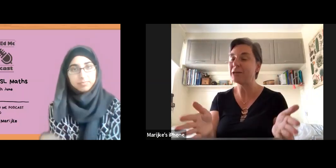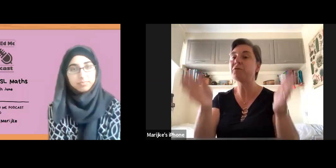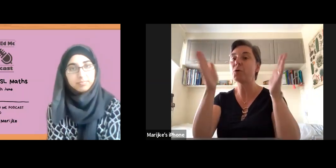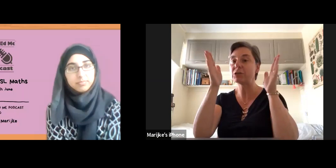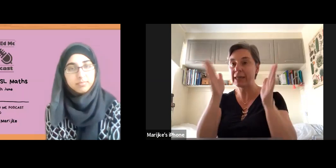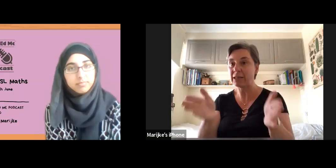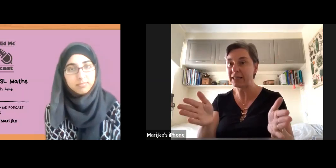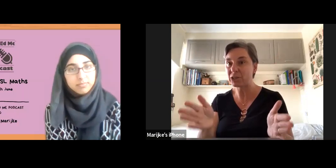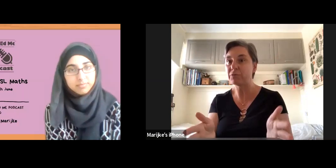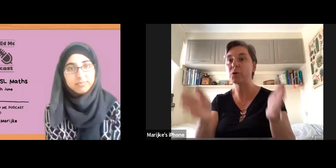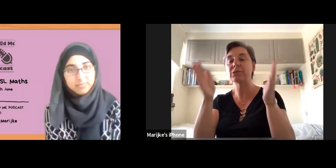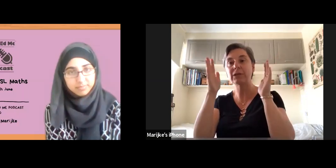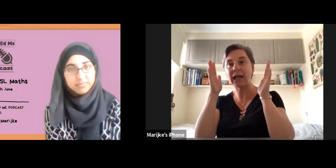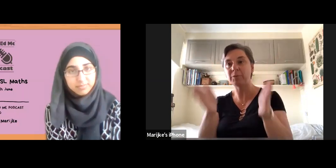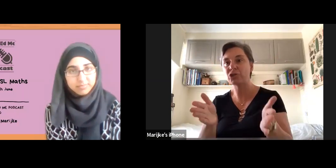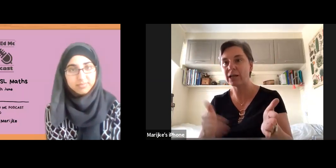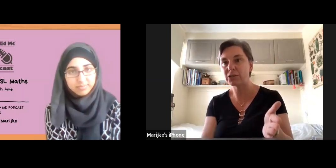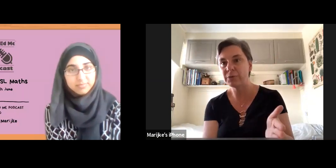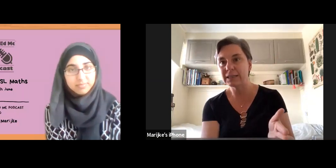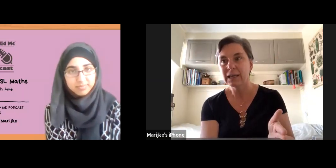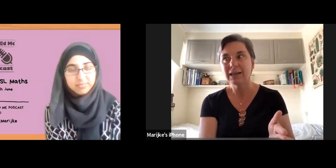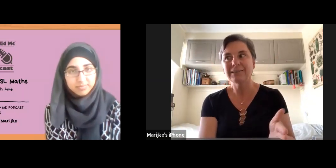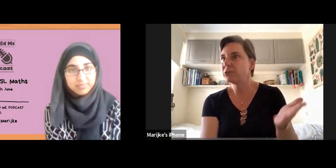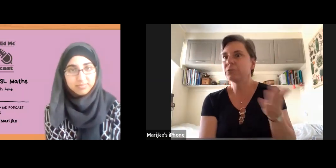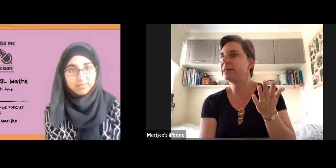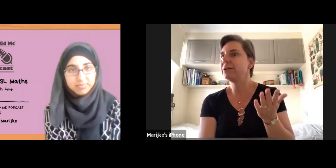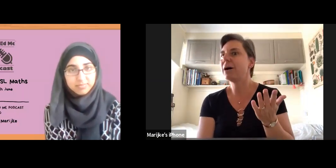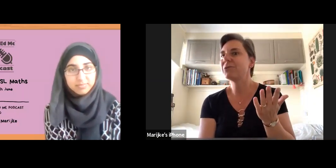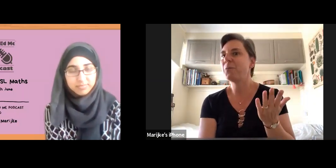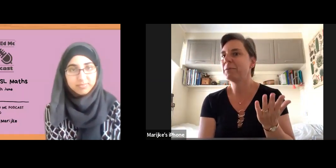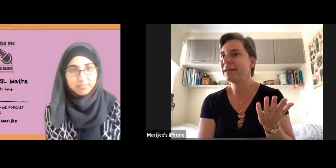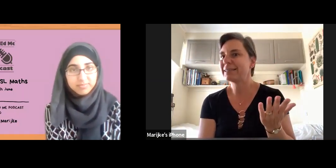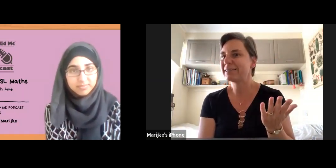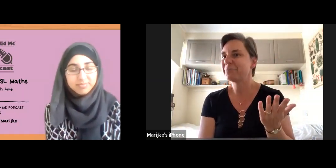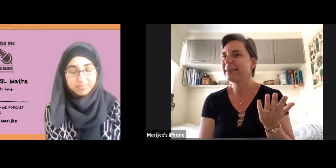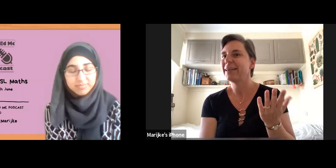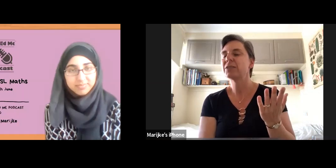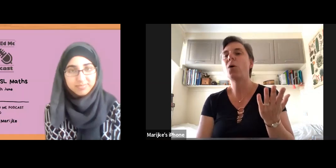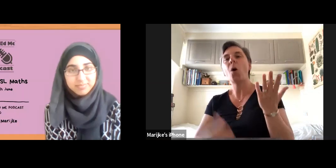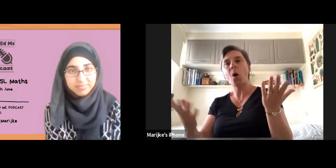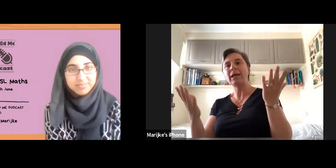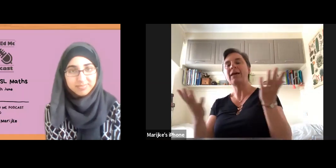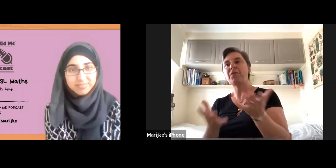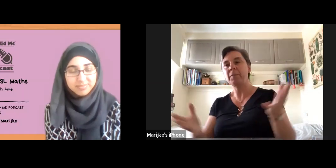will focus on English, they will focus on helping the child to read. They don't really know how to help with the maths. So all that for